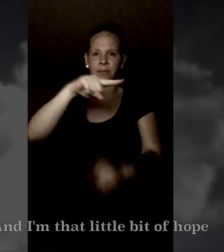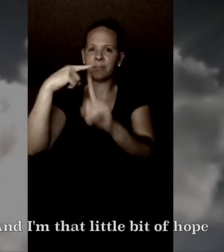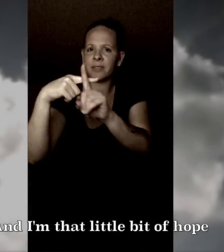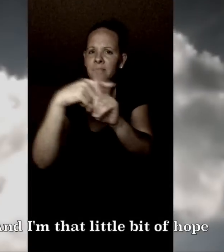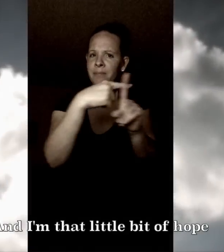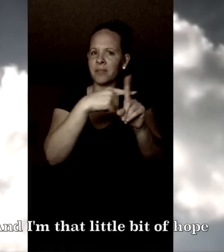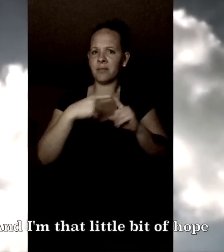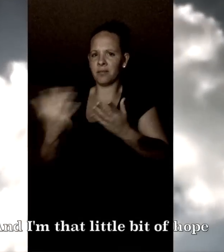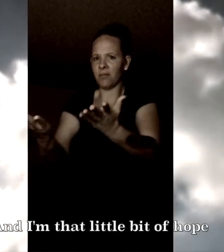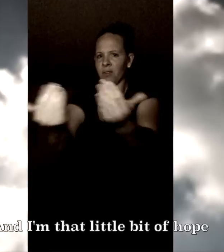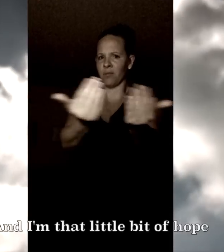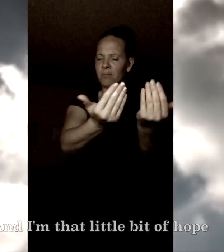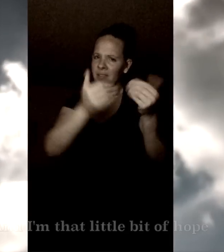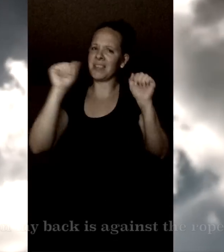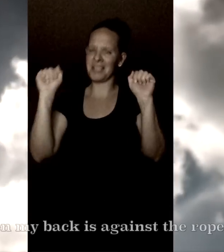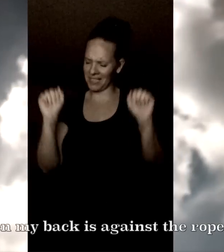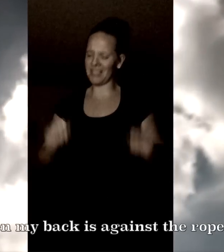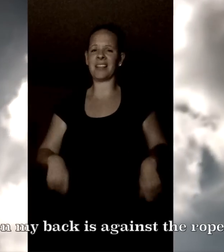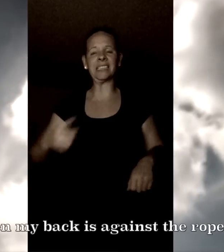little bit of hope. Yeah.